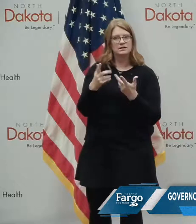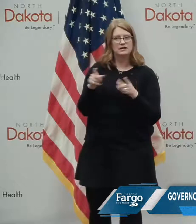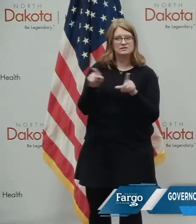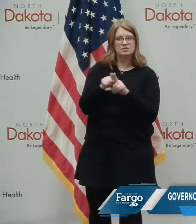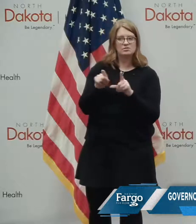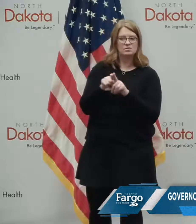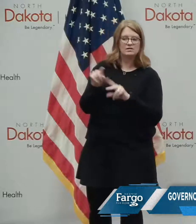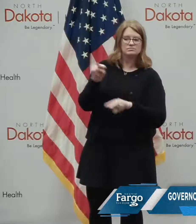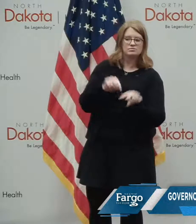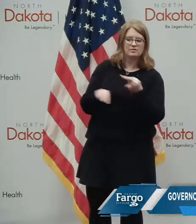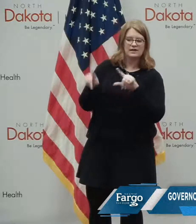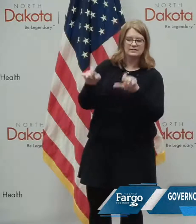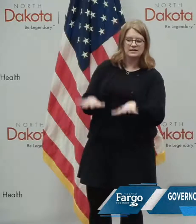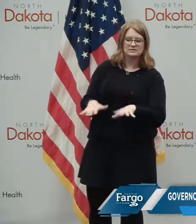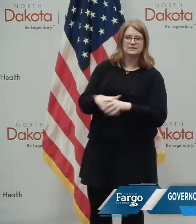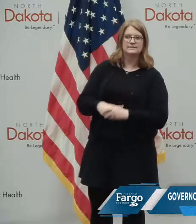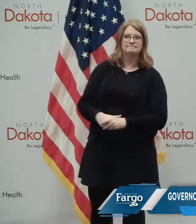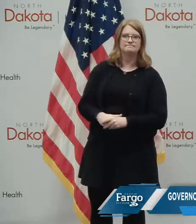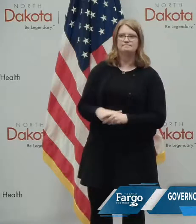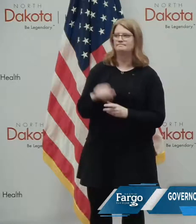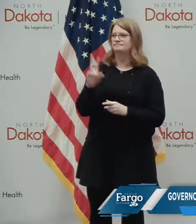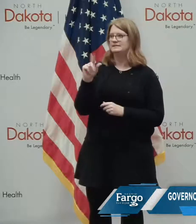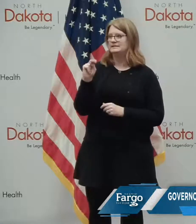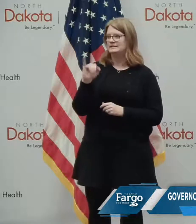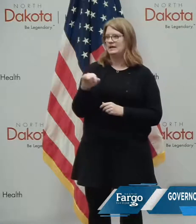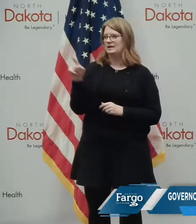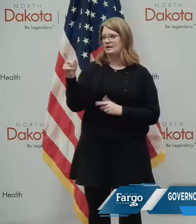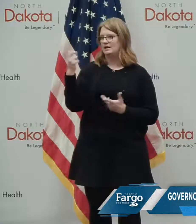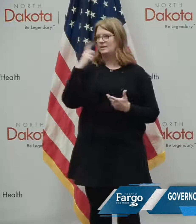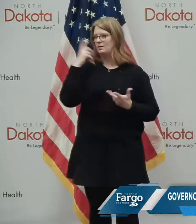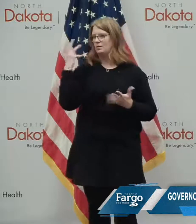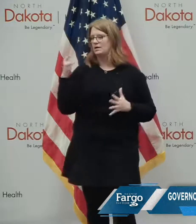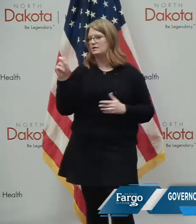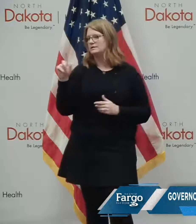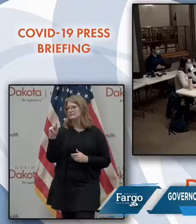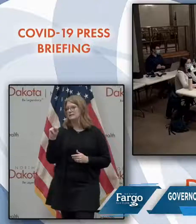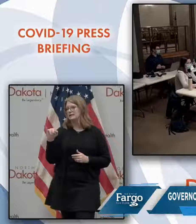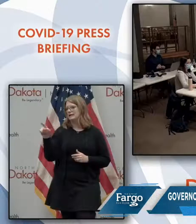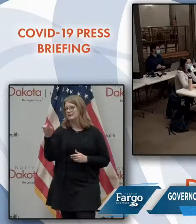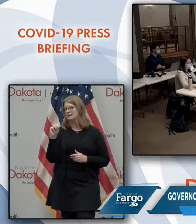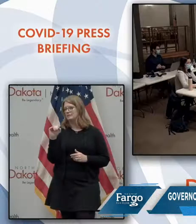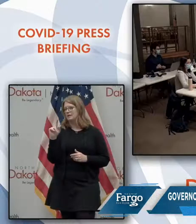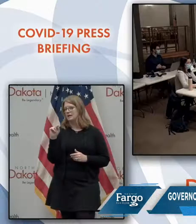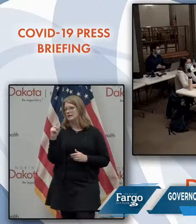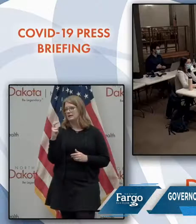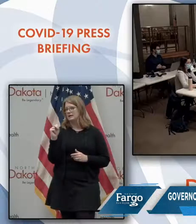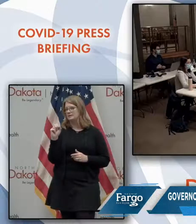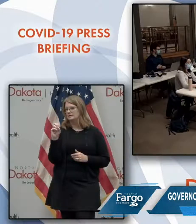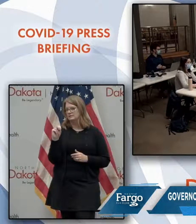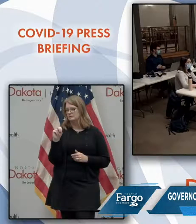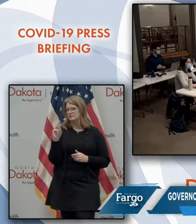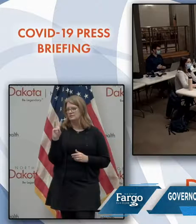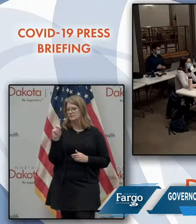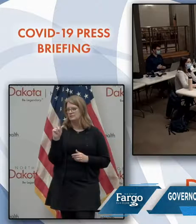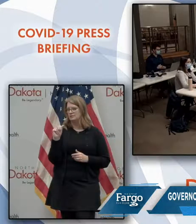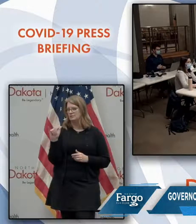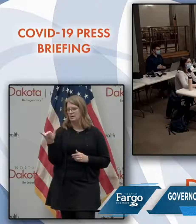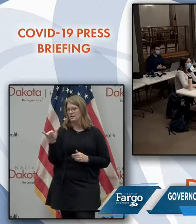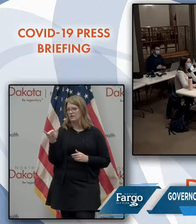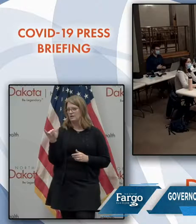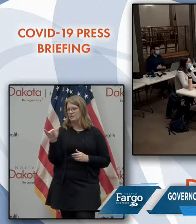testing. Okay, Danny, and then I think we're done. Matt Henson, WDAY,